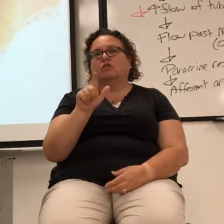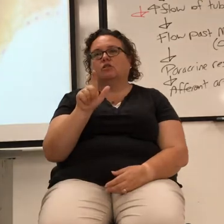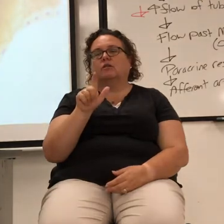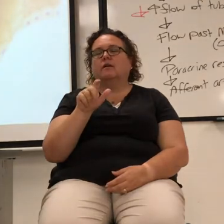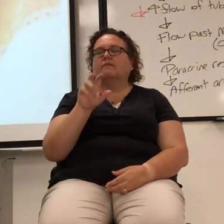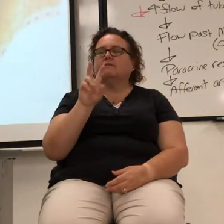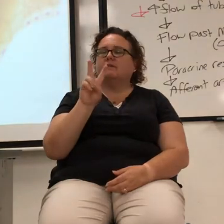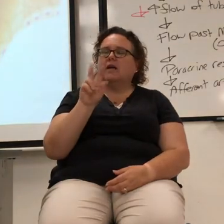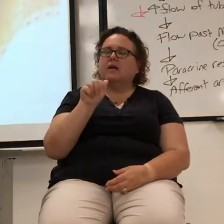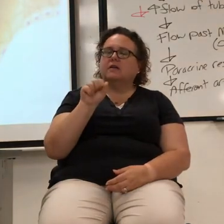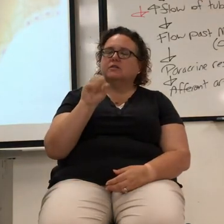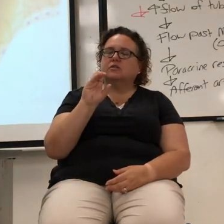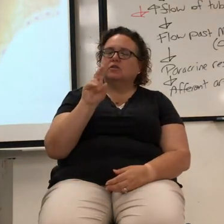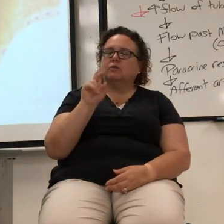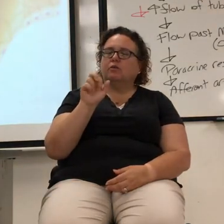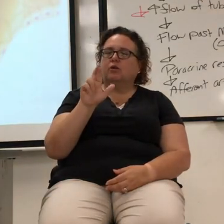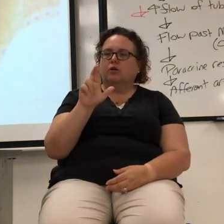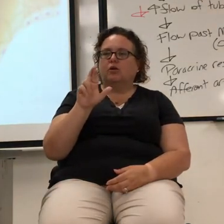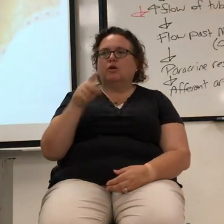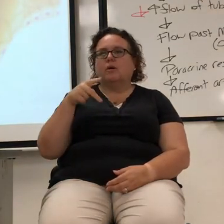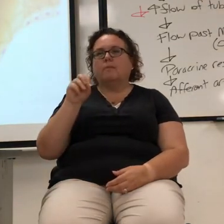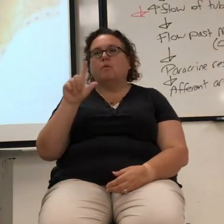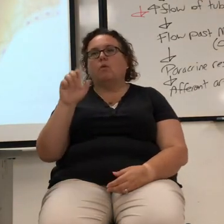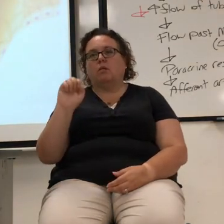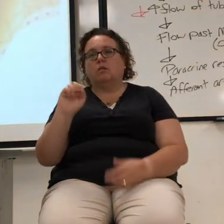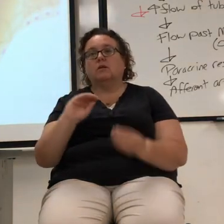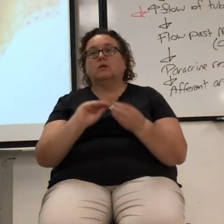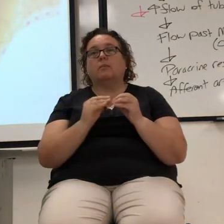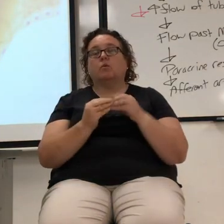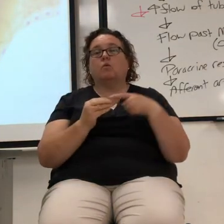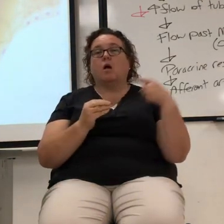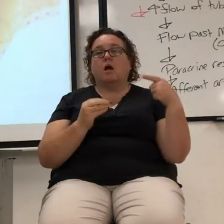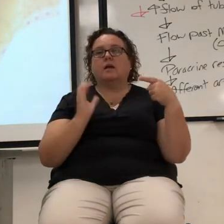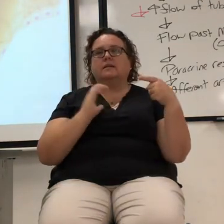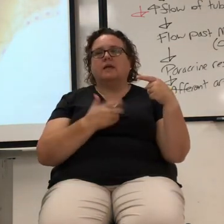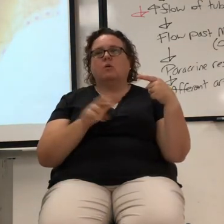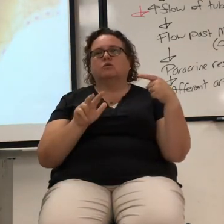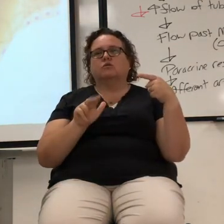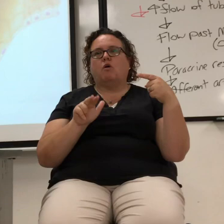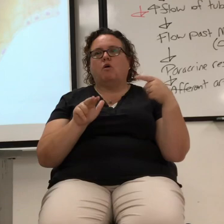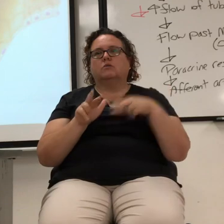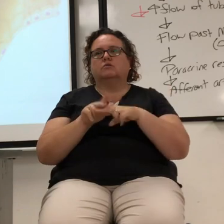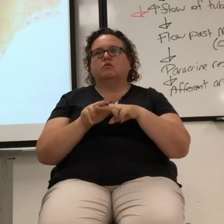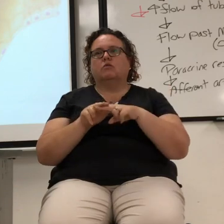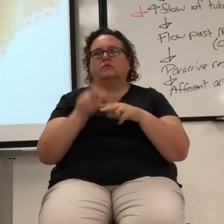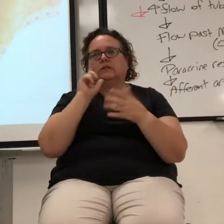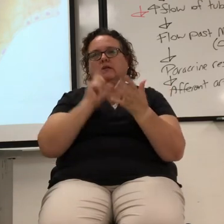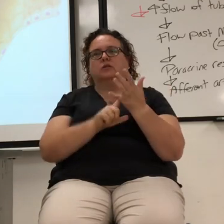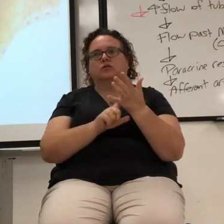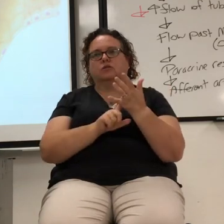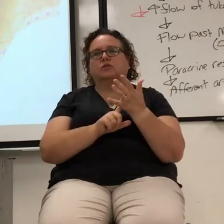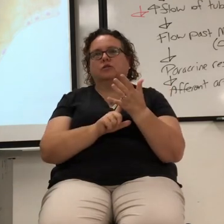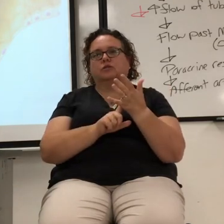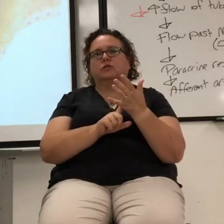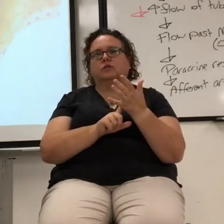here. Number one is our salt detector, the osmoreceptor.